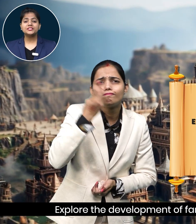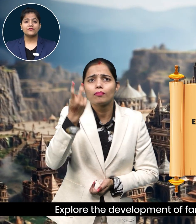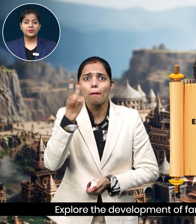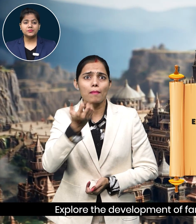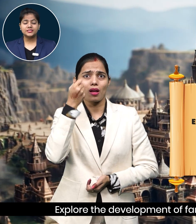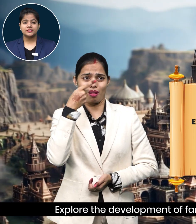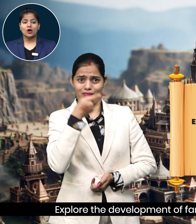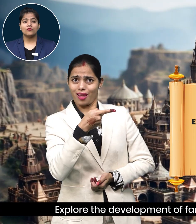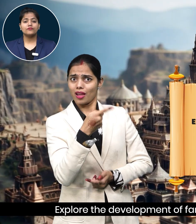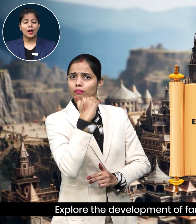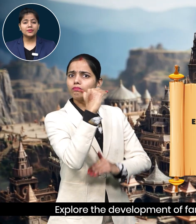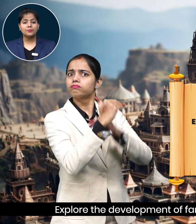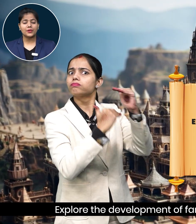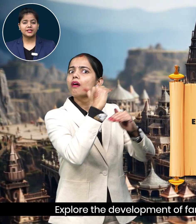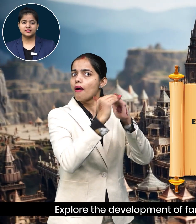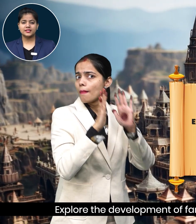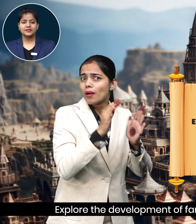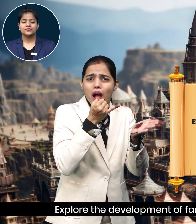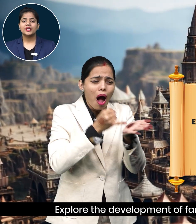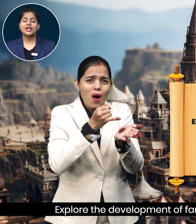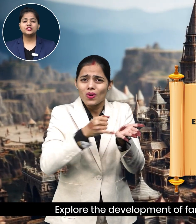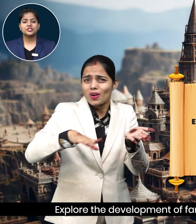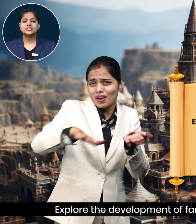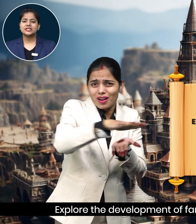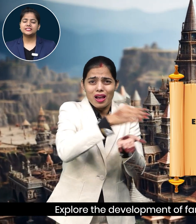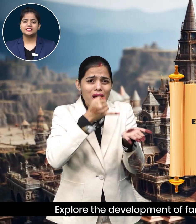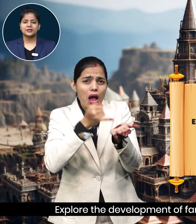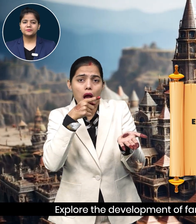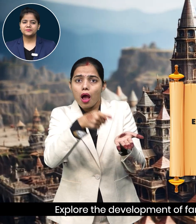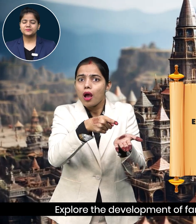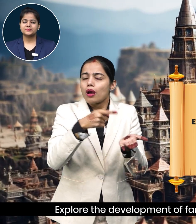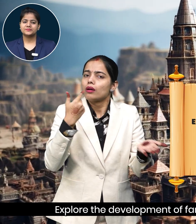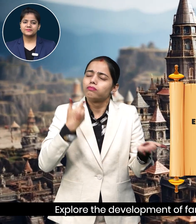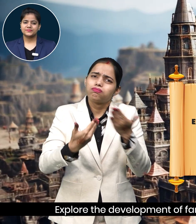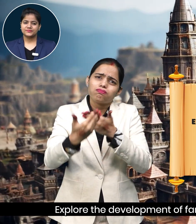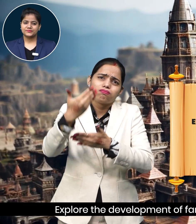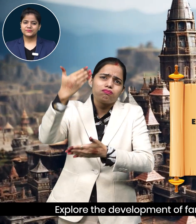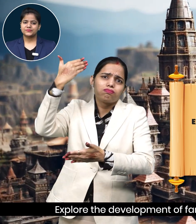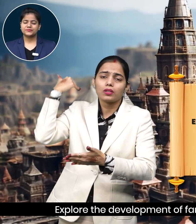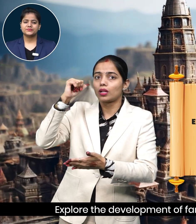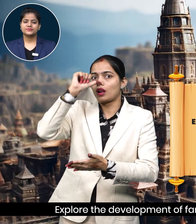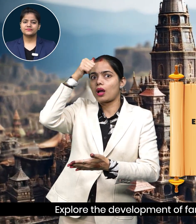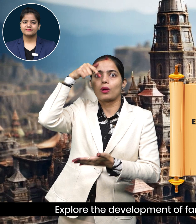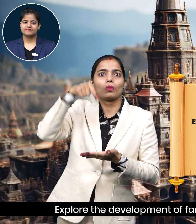Explore the development of farming practicing ancient India.